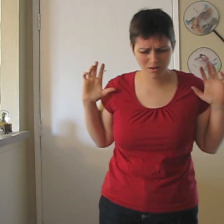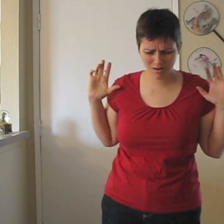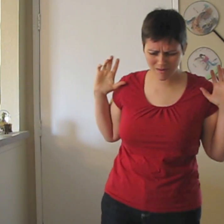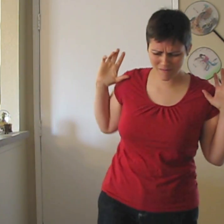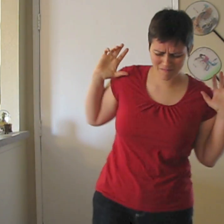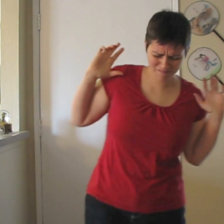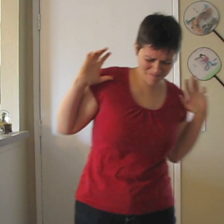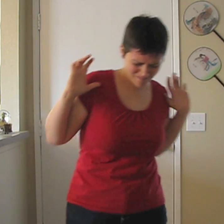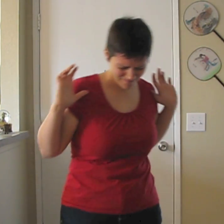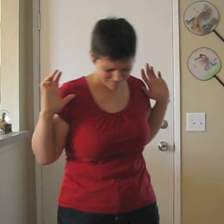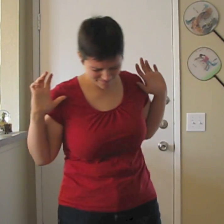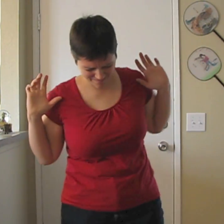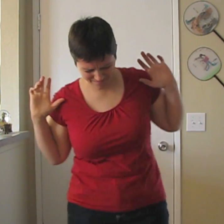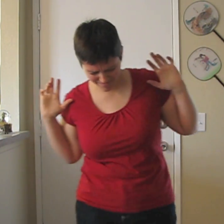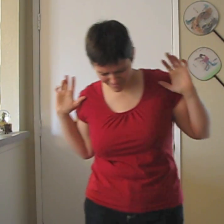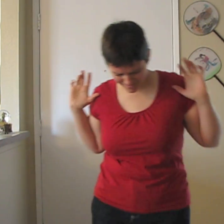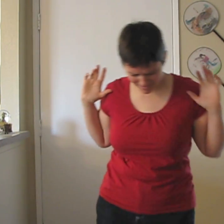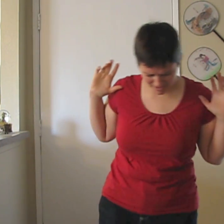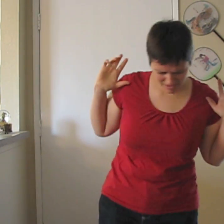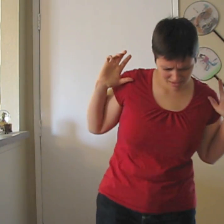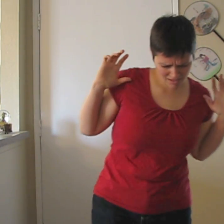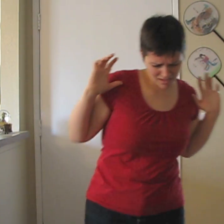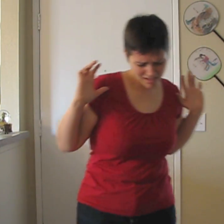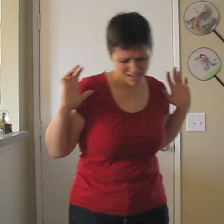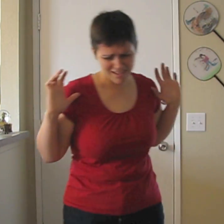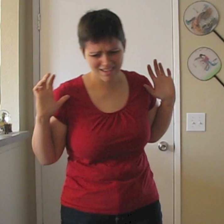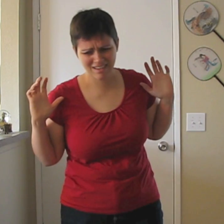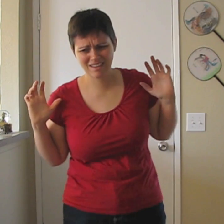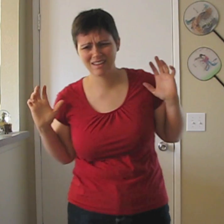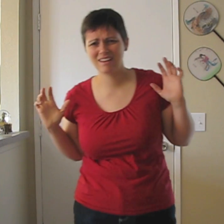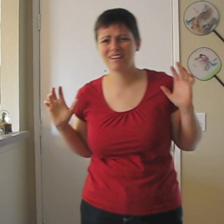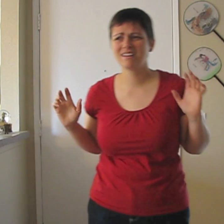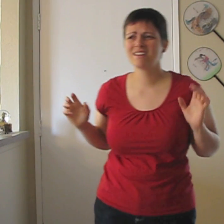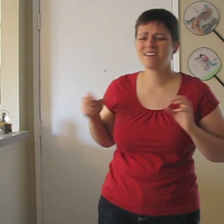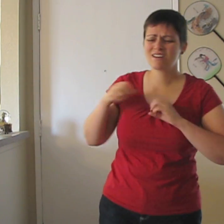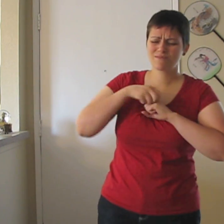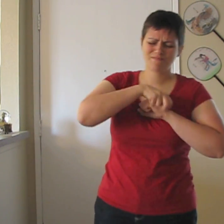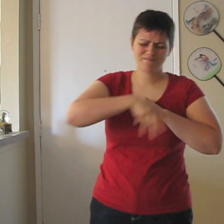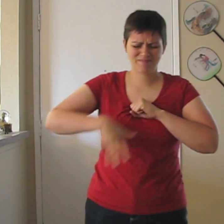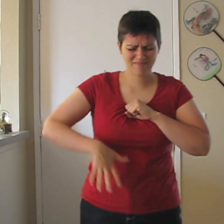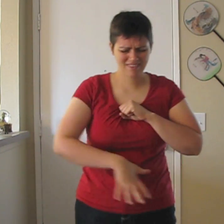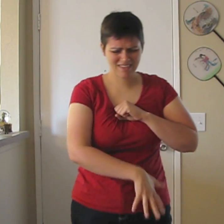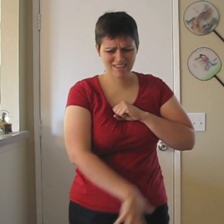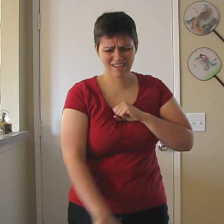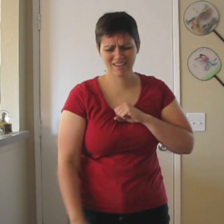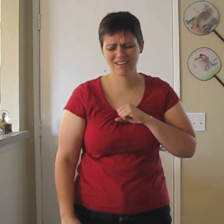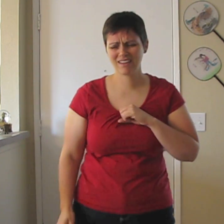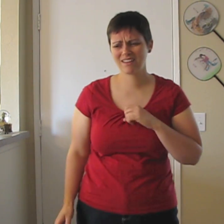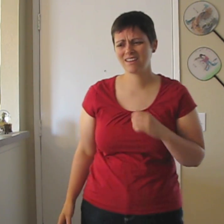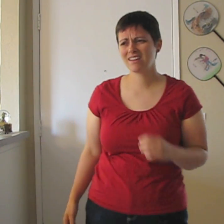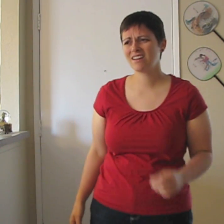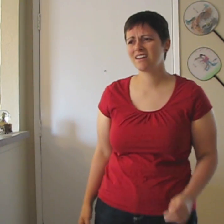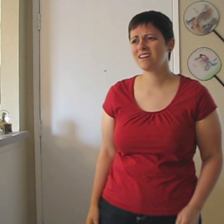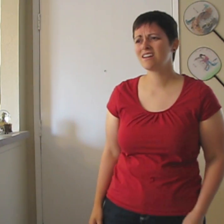my shoulder and started down the street. The blood that he'd